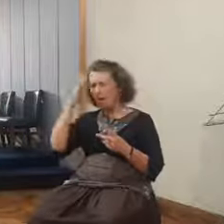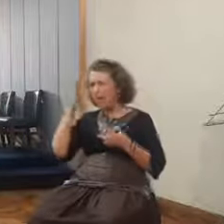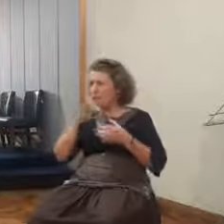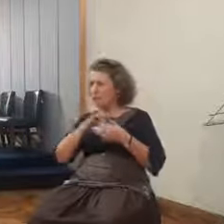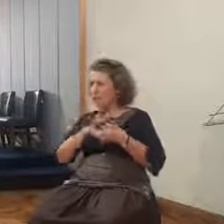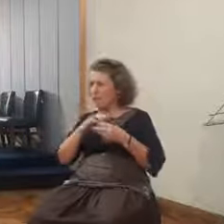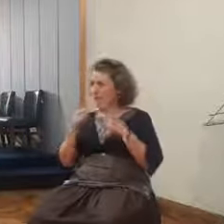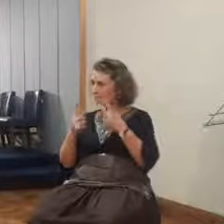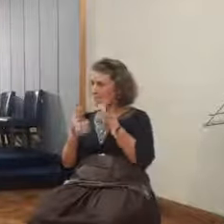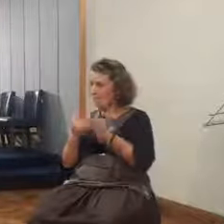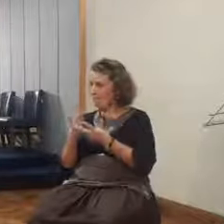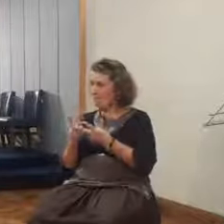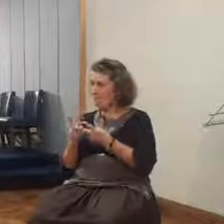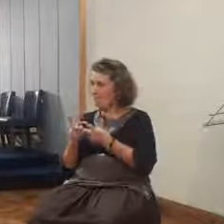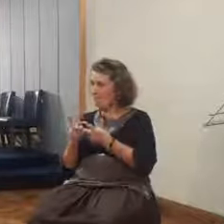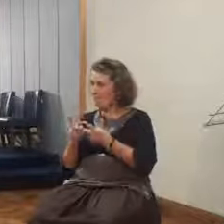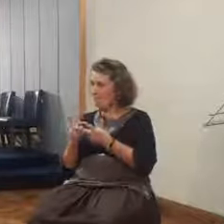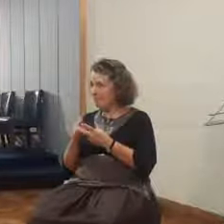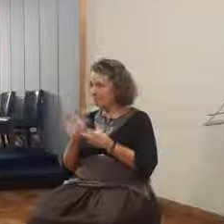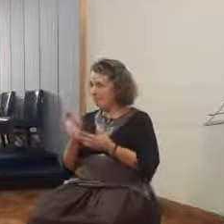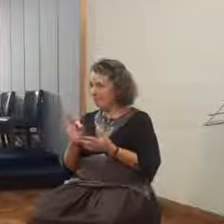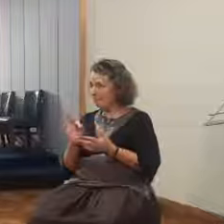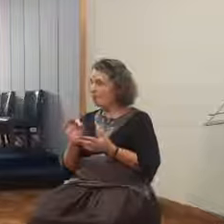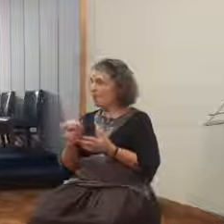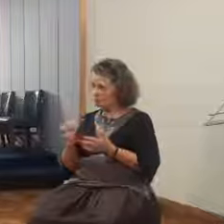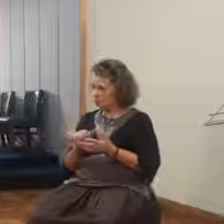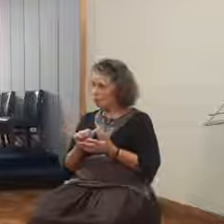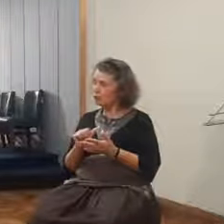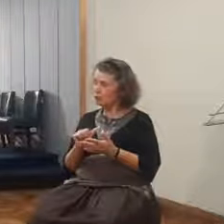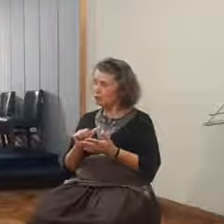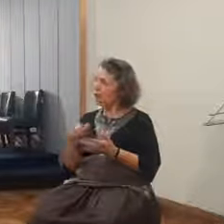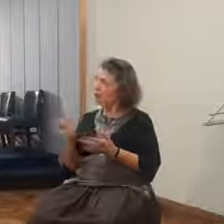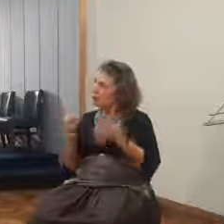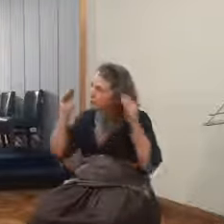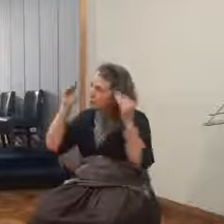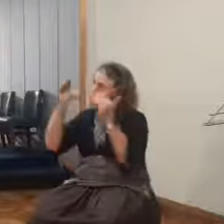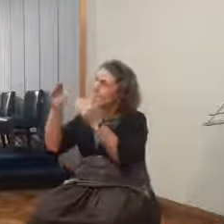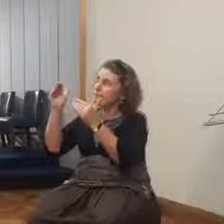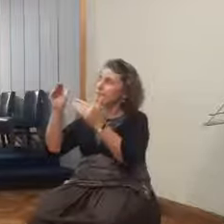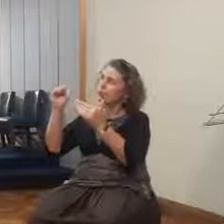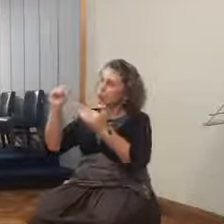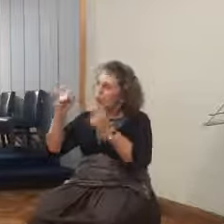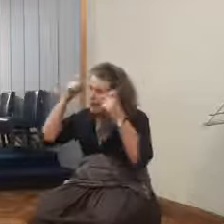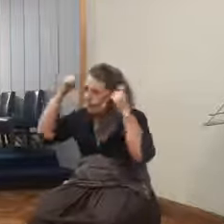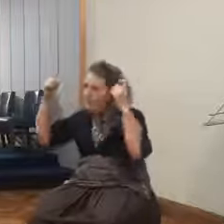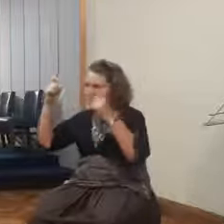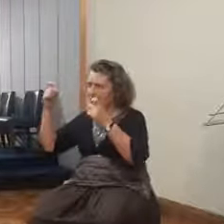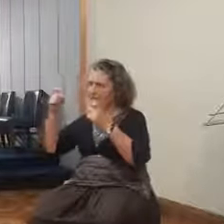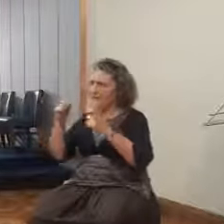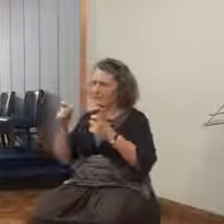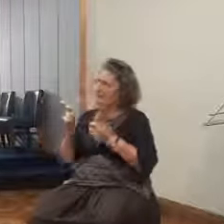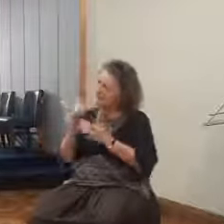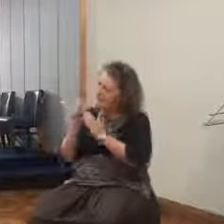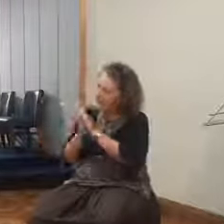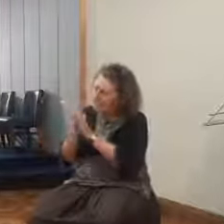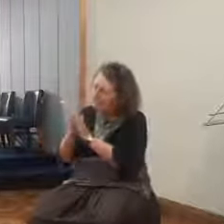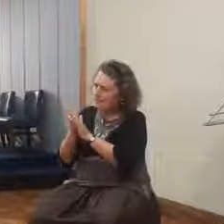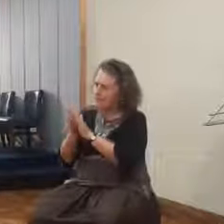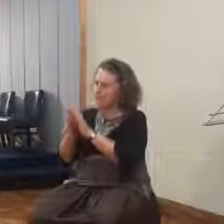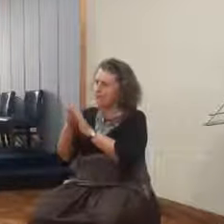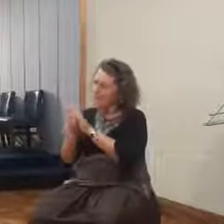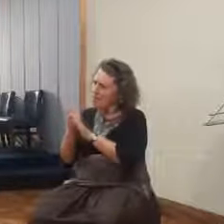else. But this ought not to be so. We should be focused, we should be thinking about what we're singing from our heart and our